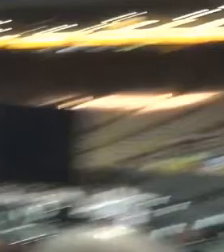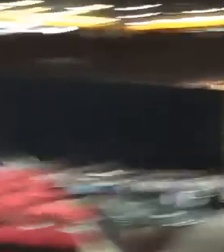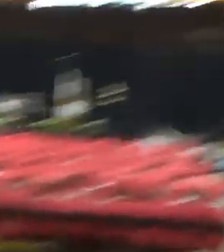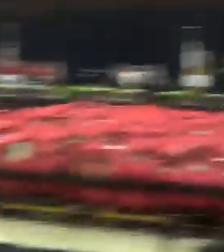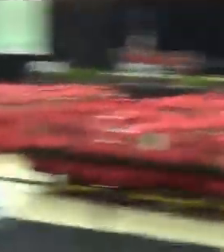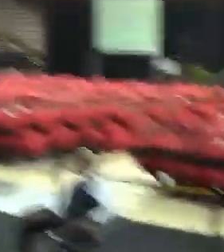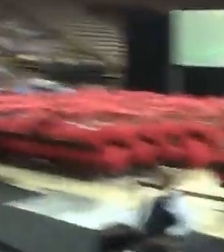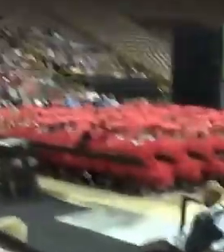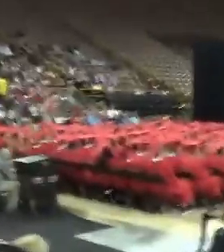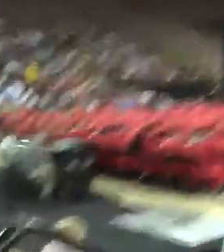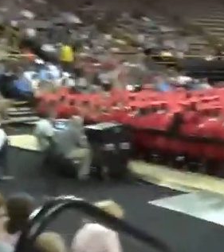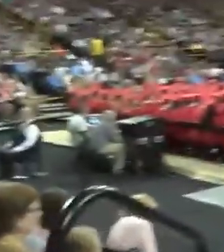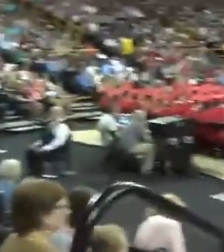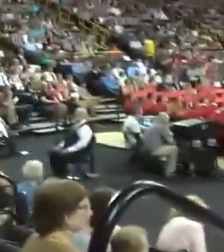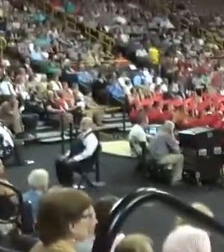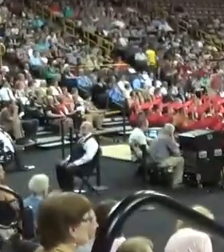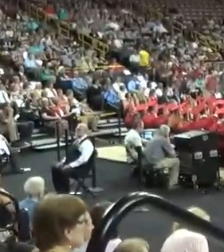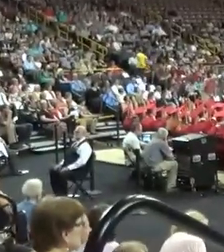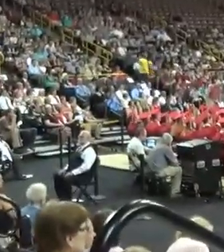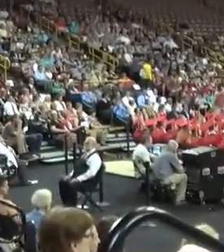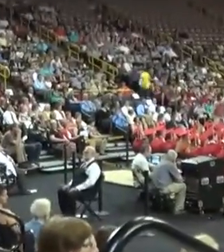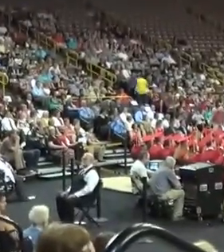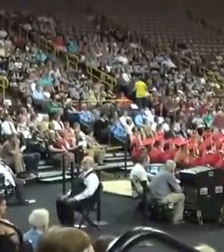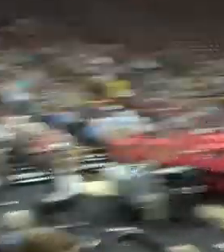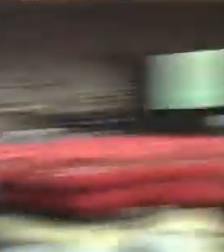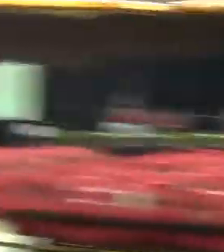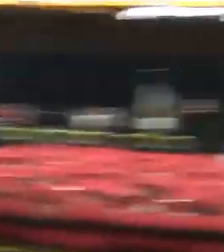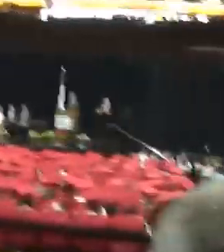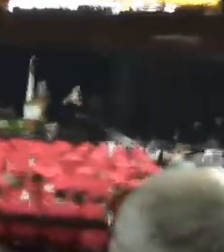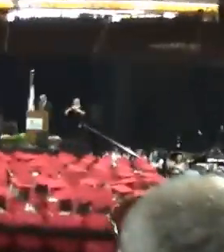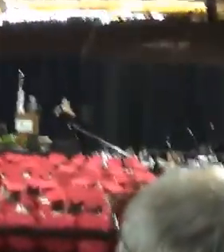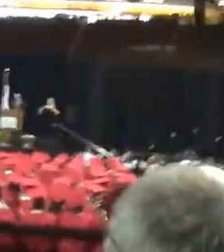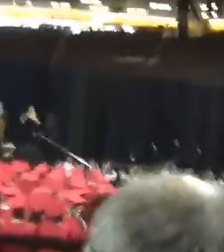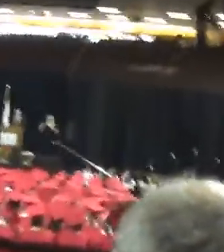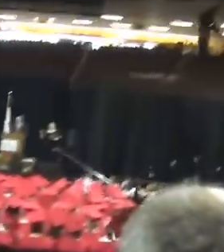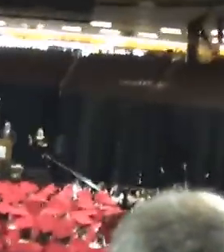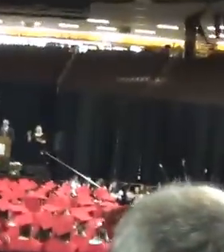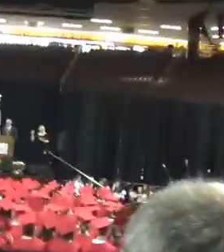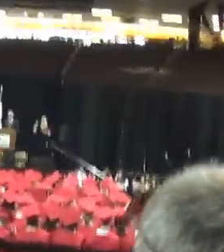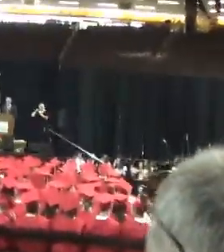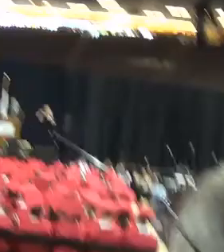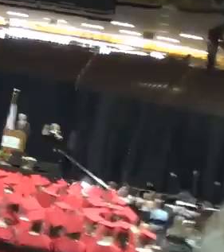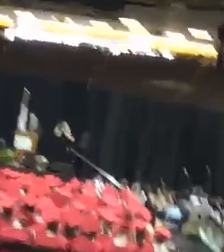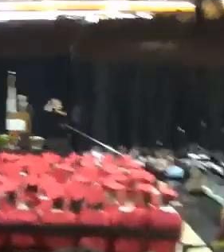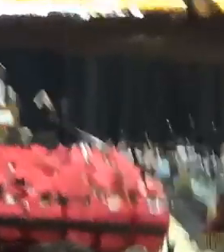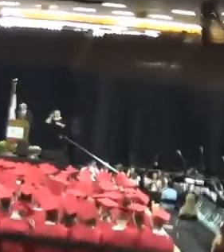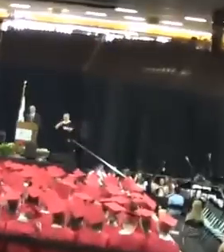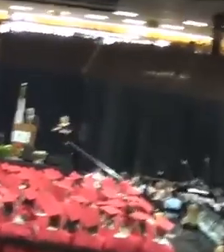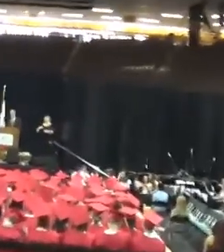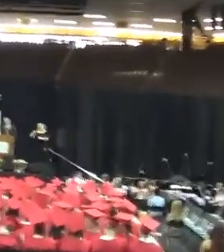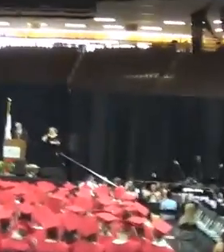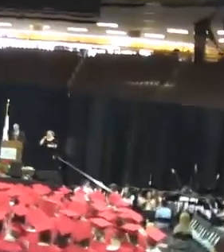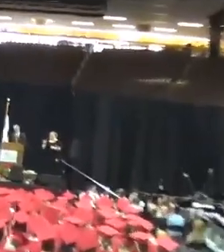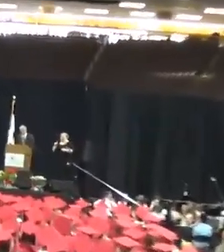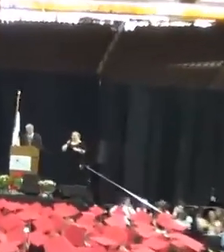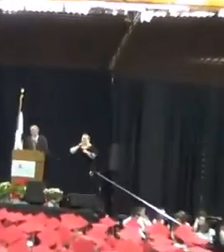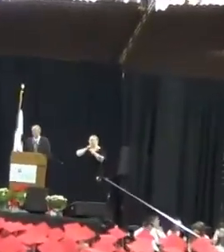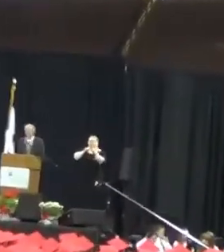His presence at almost all school events is well known. And it's not a passive presence